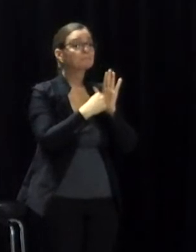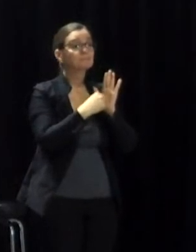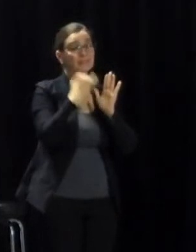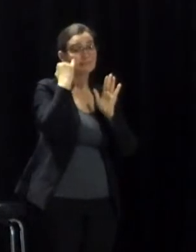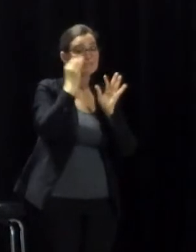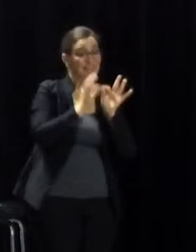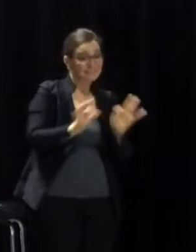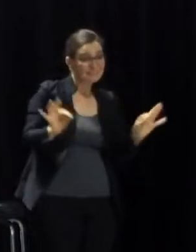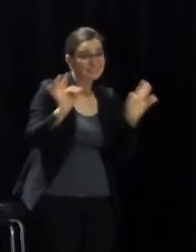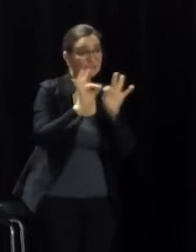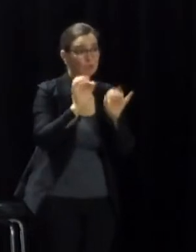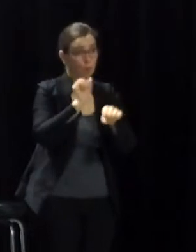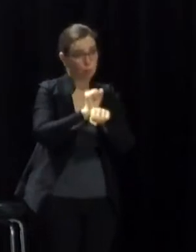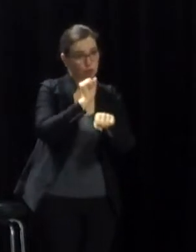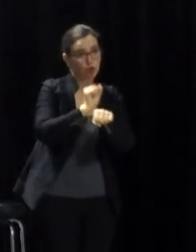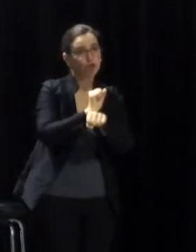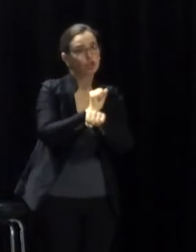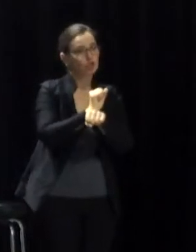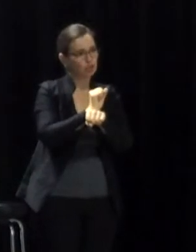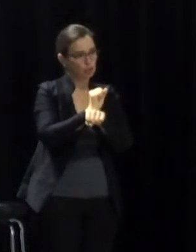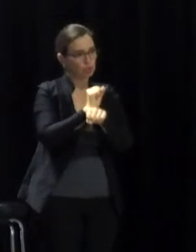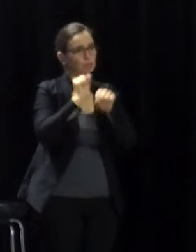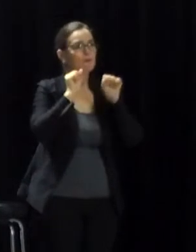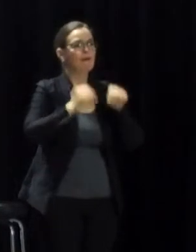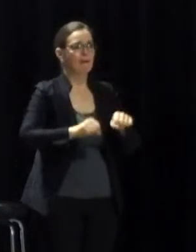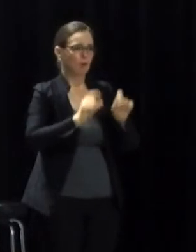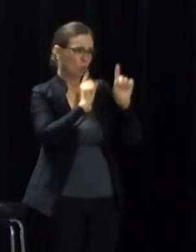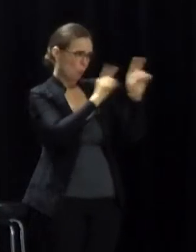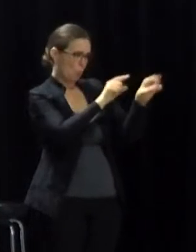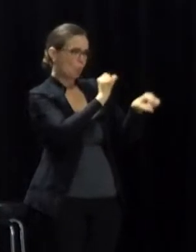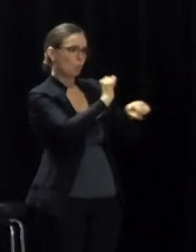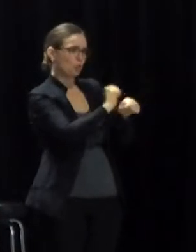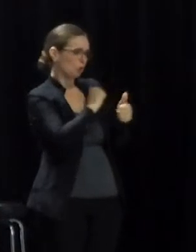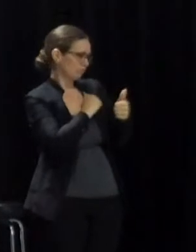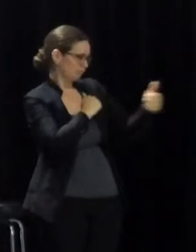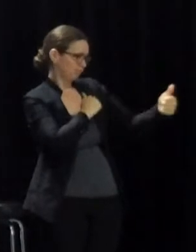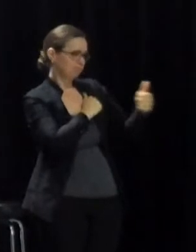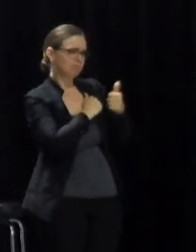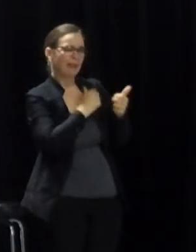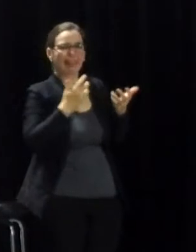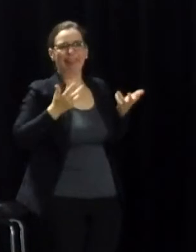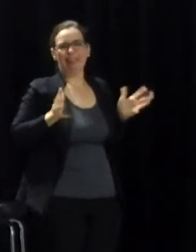scenario. And so I think again, how do we,